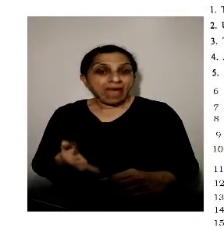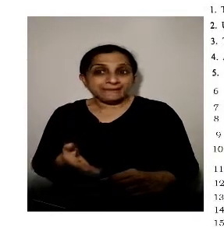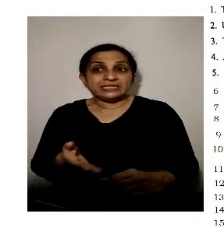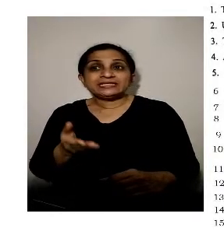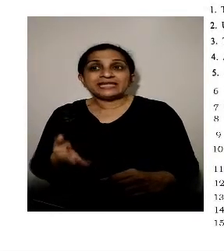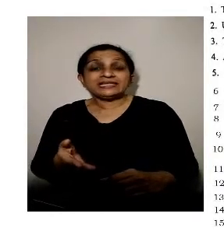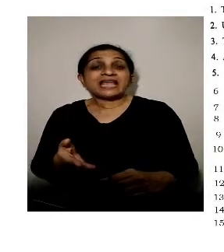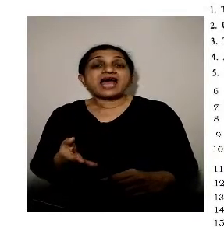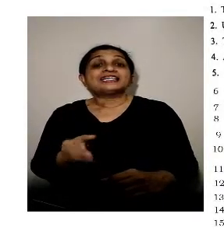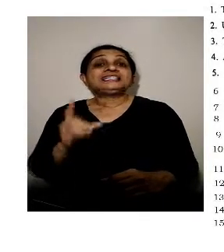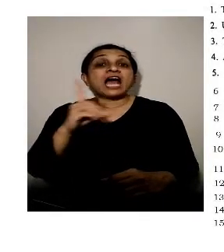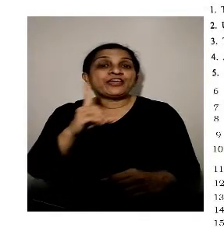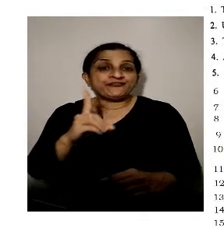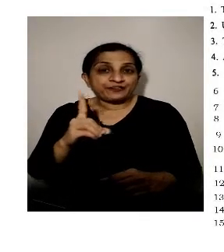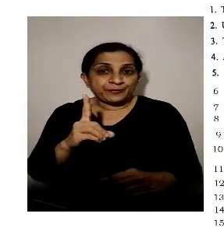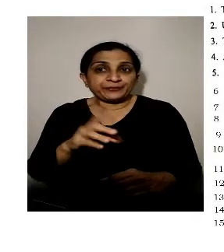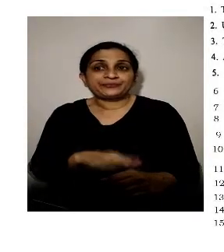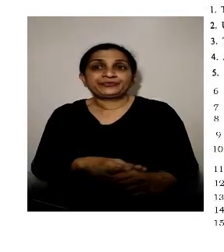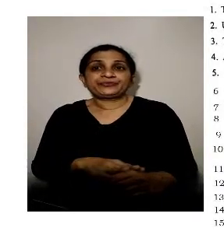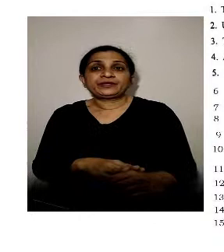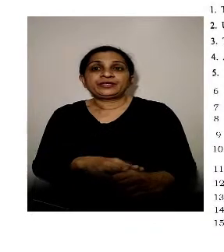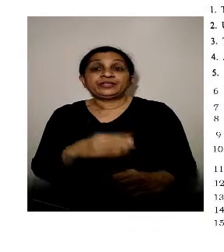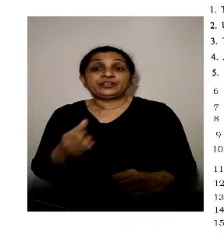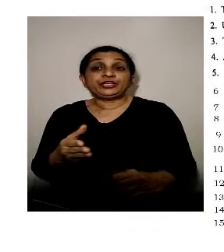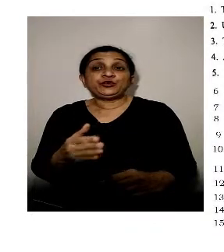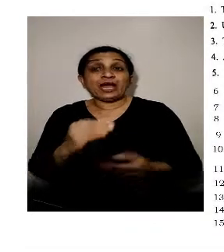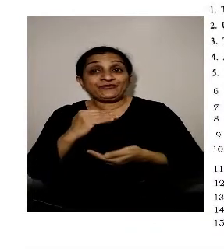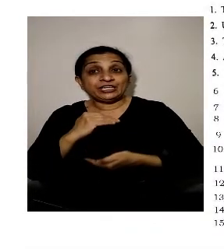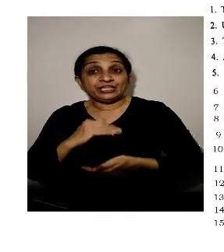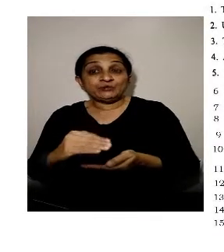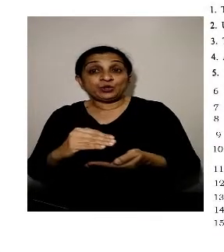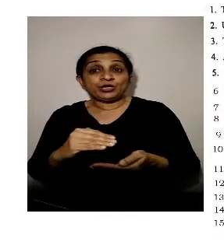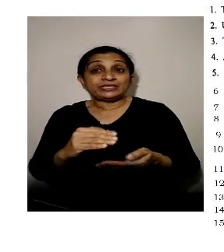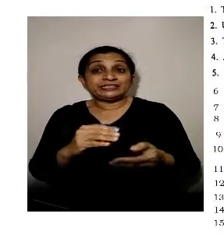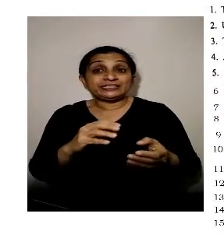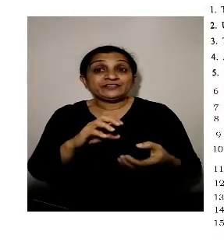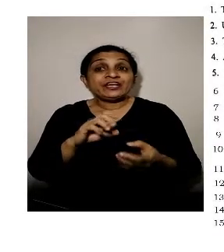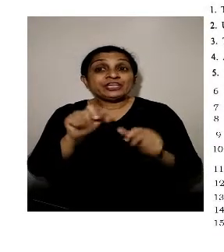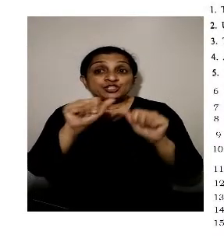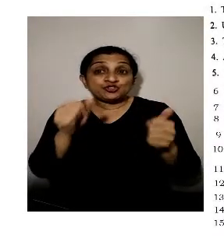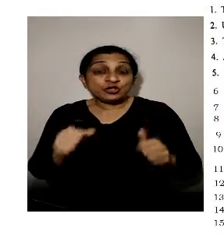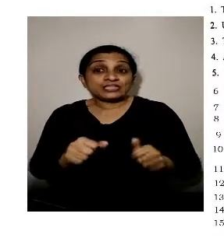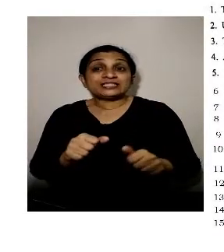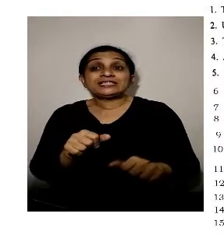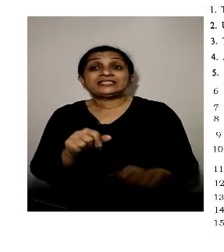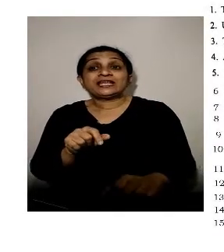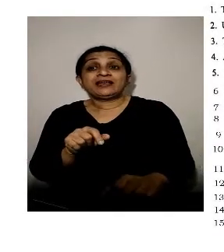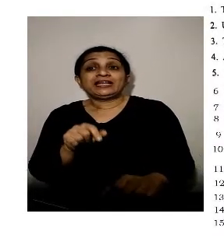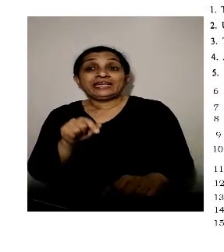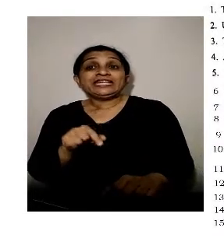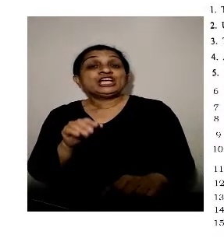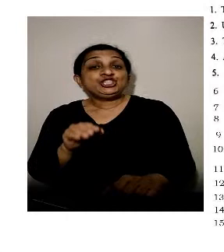mammals is diaphragm. Then you have the reproductive structures